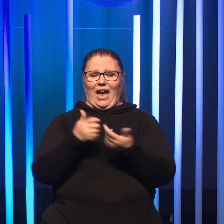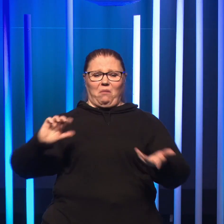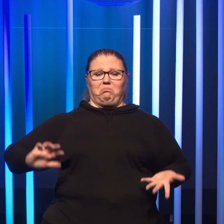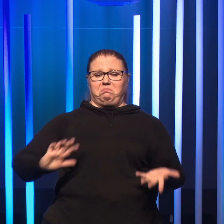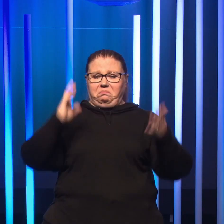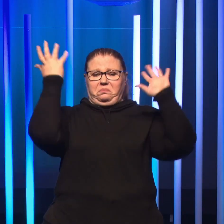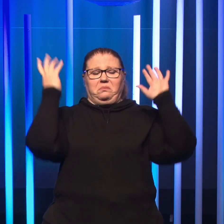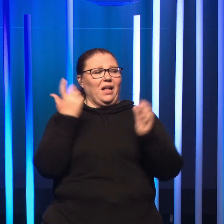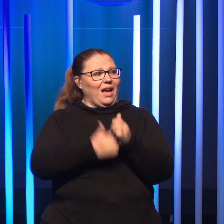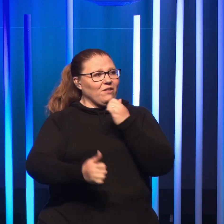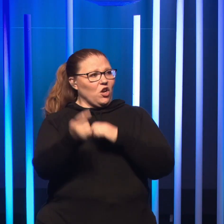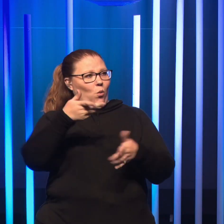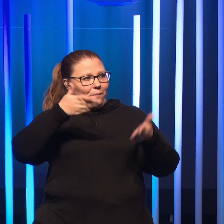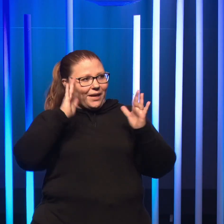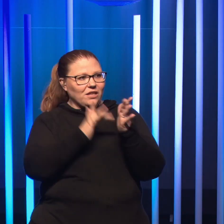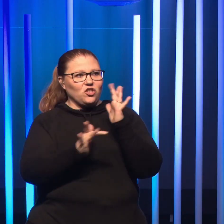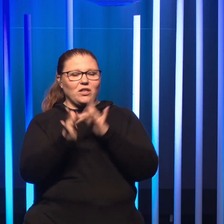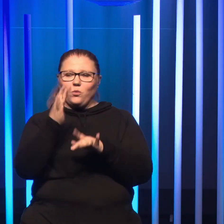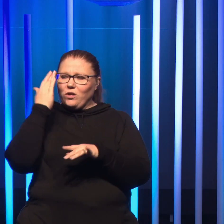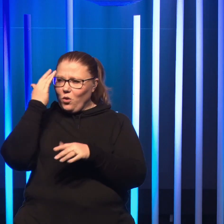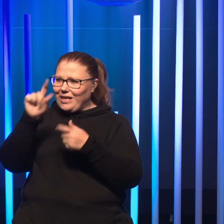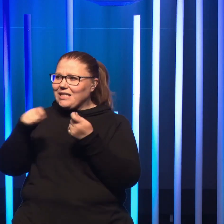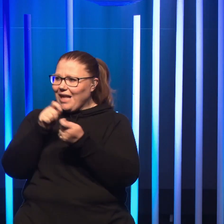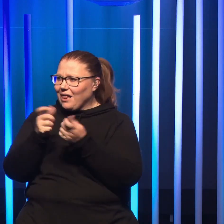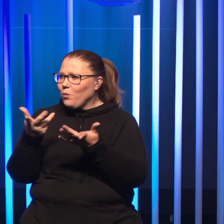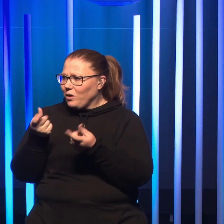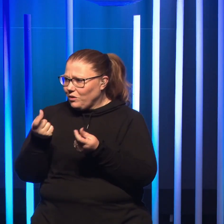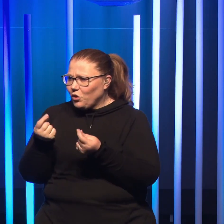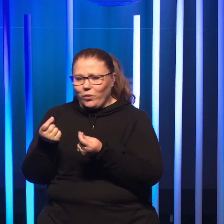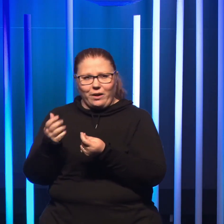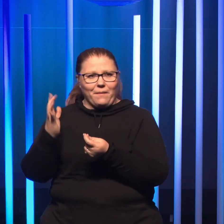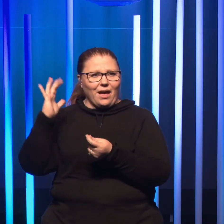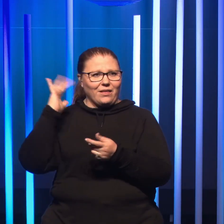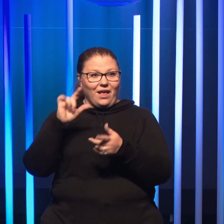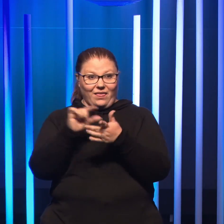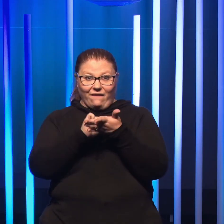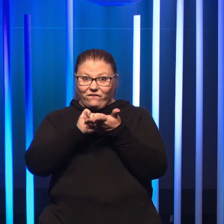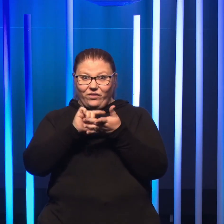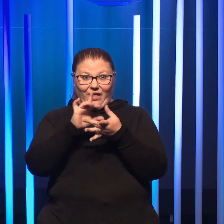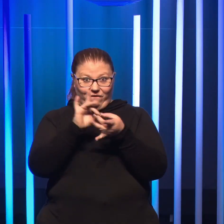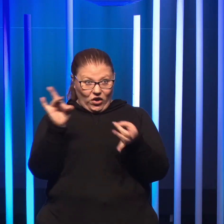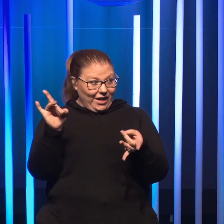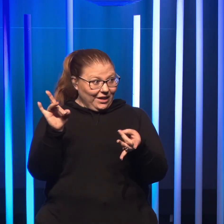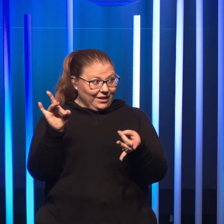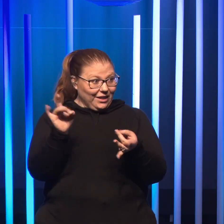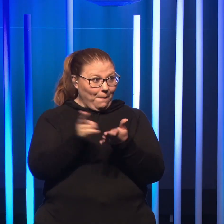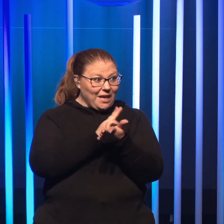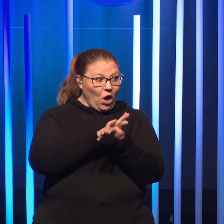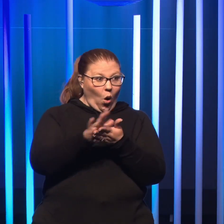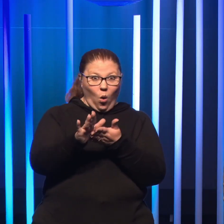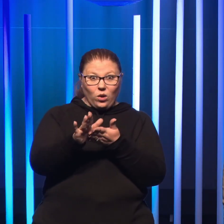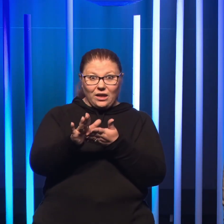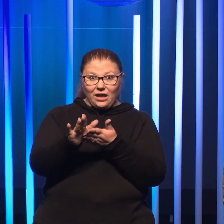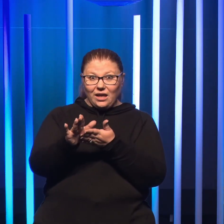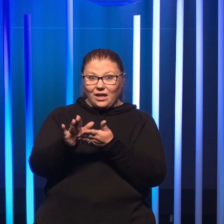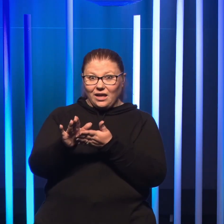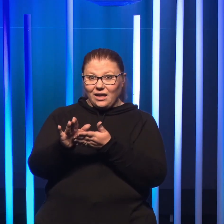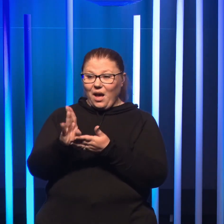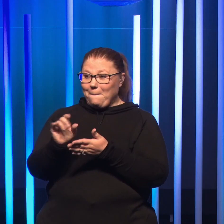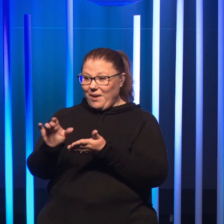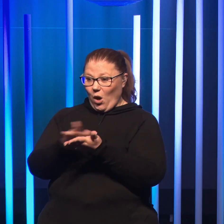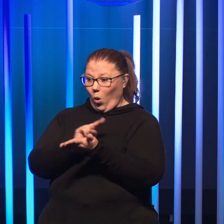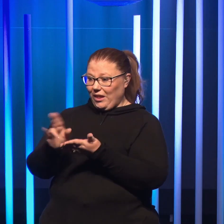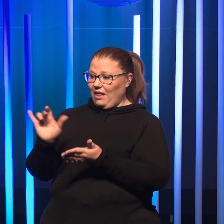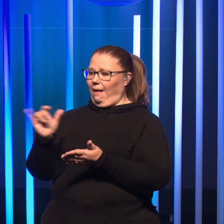Everybody listening to Jesus would know exactly what he was doing there, because that phrase, be holy, as I, Lord your God, had been thrown in their face.